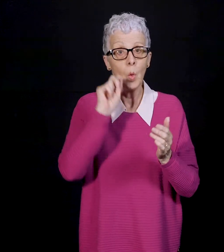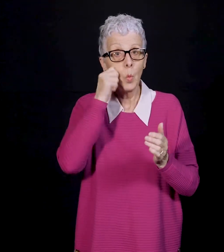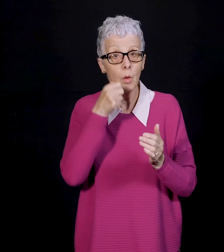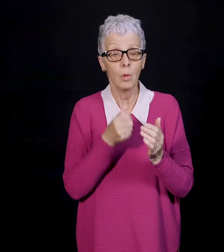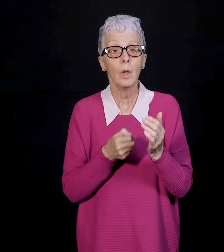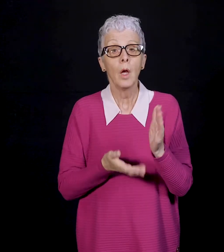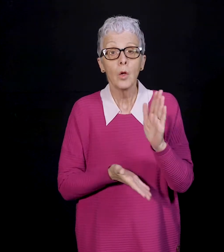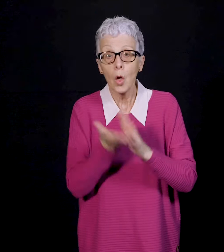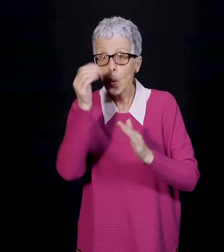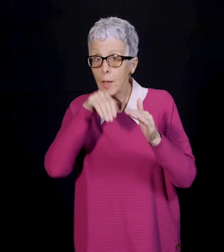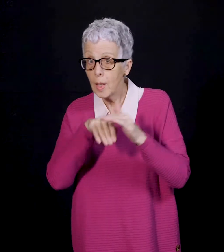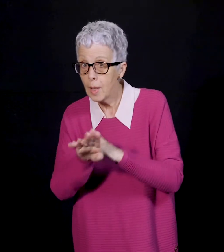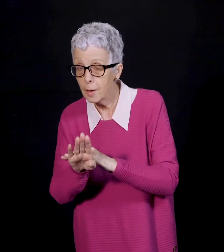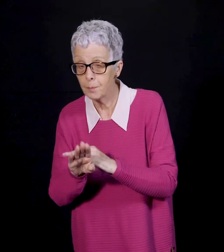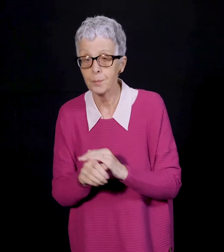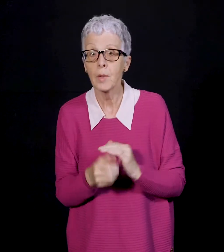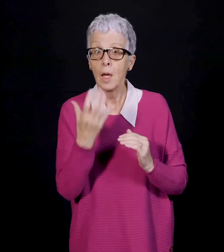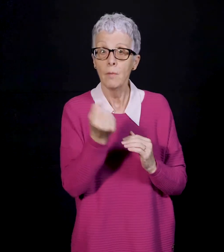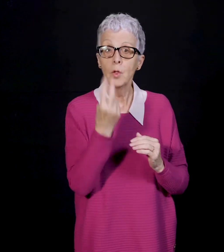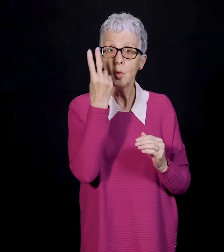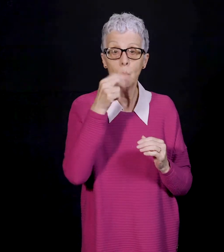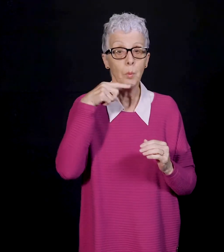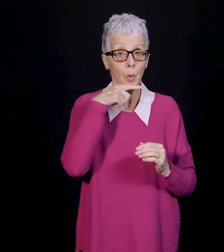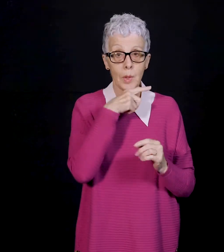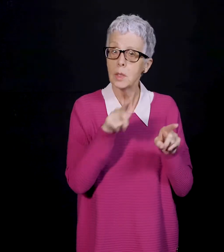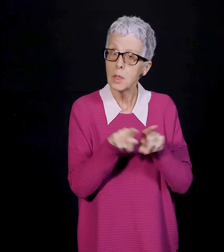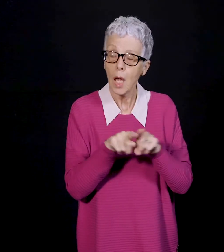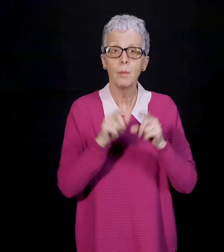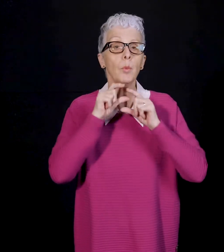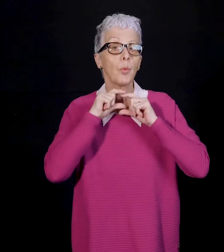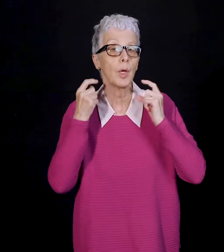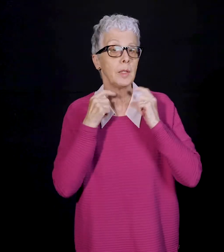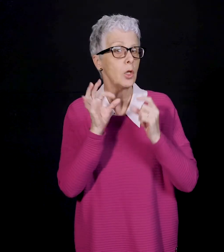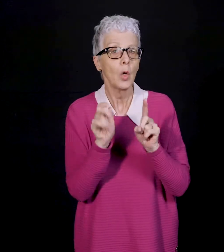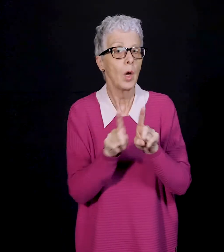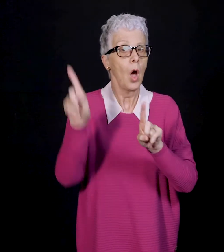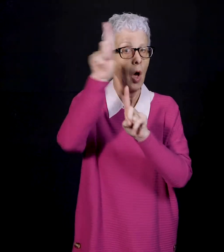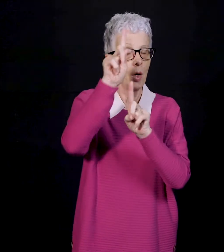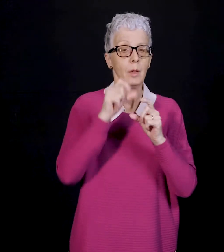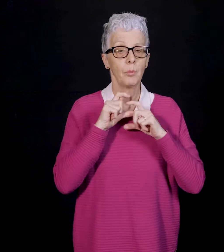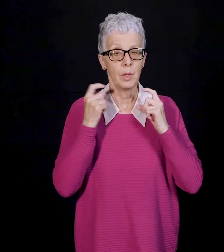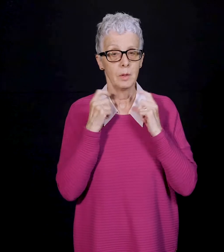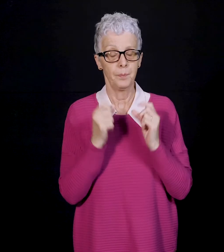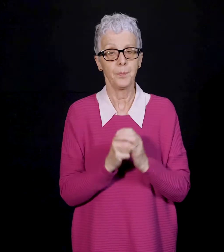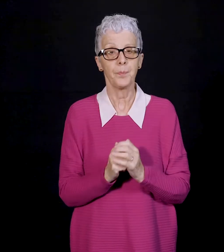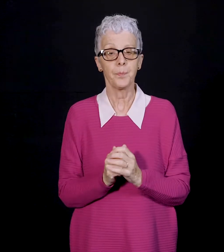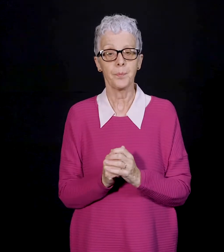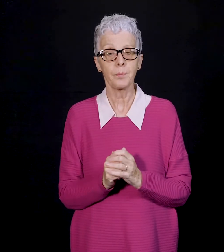of Israel. But he had two sons, and they were also priests, but not the high priest. Their names were Nadab and Abihu.